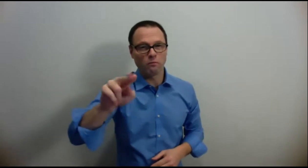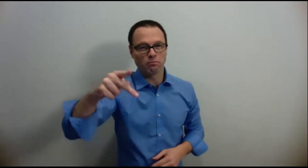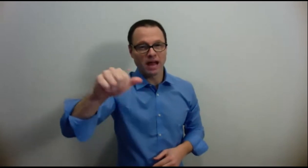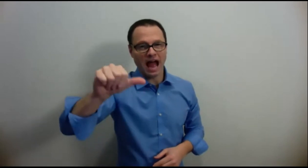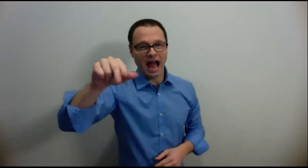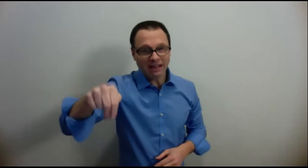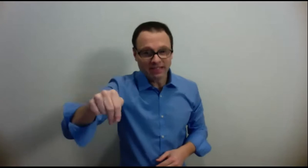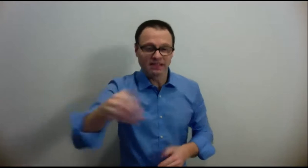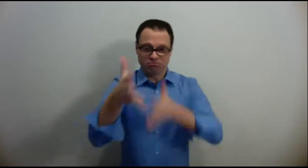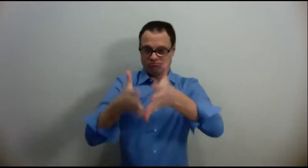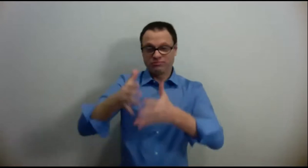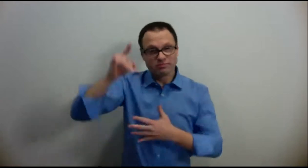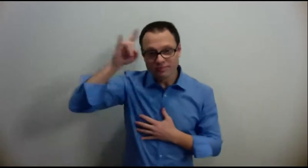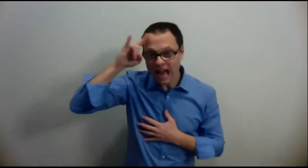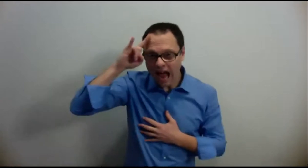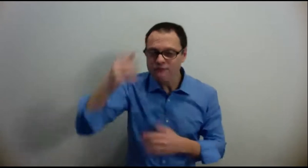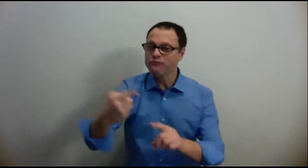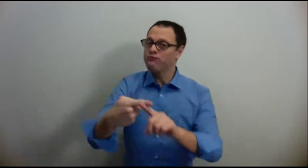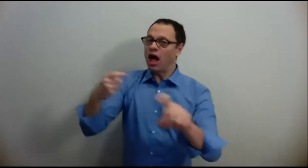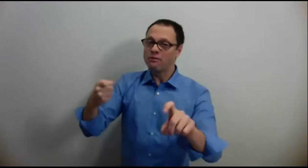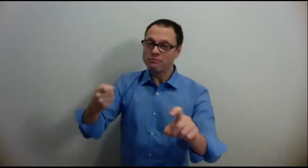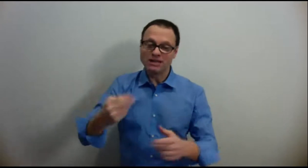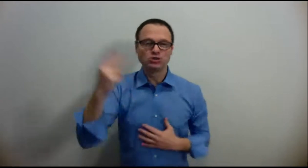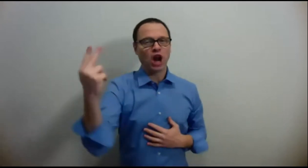our guest tonight is